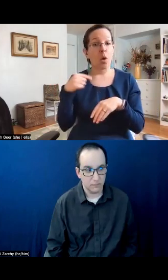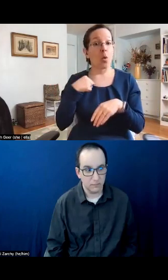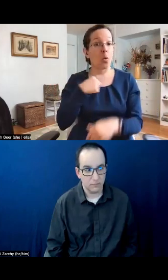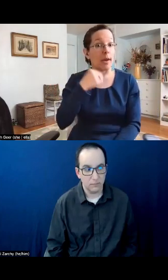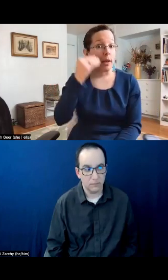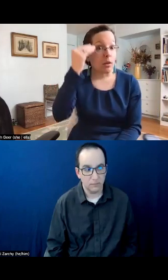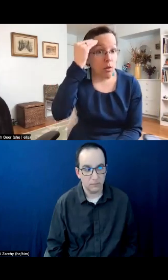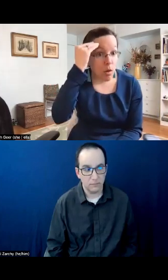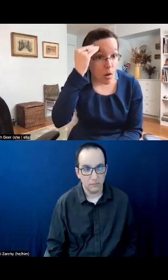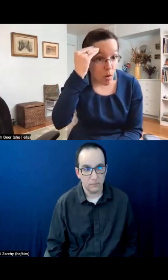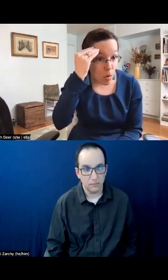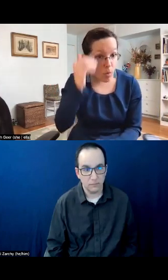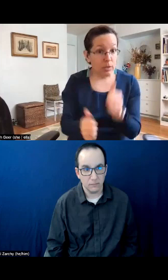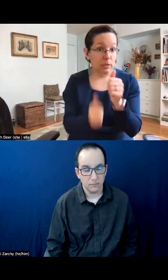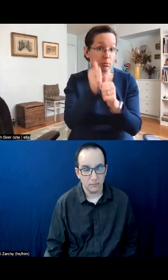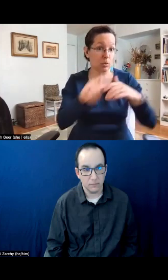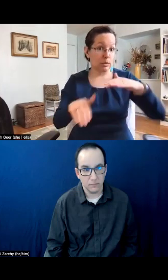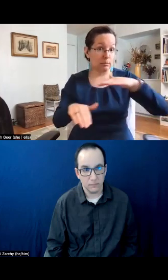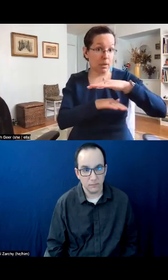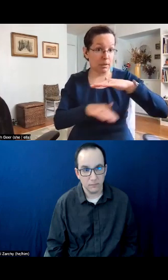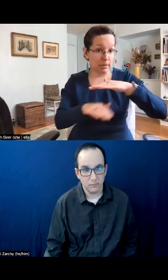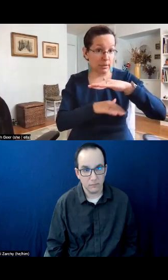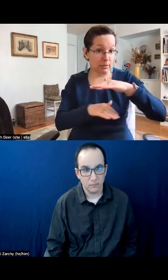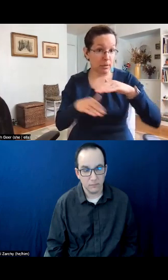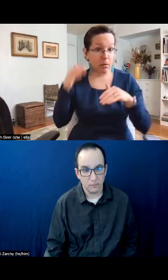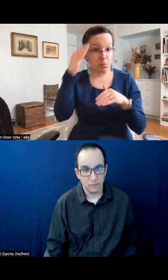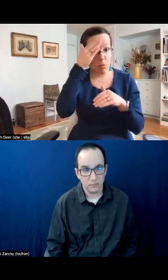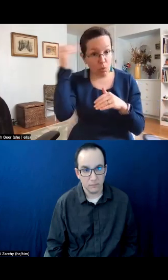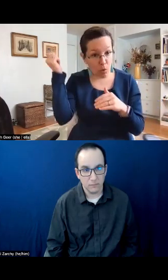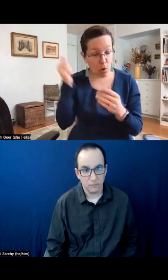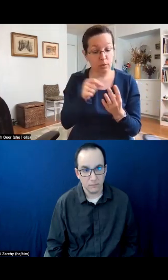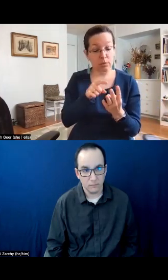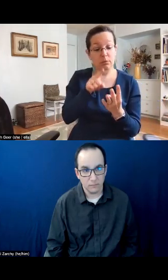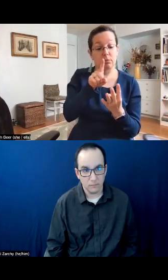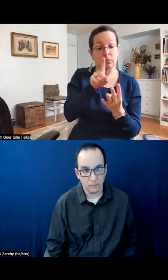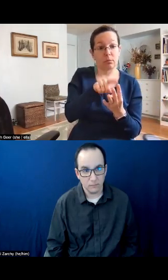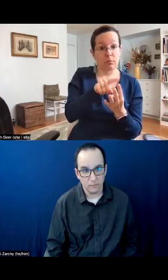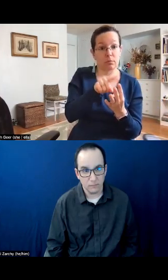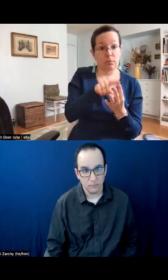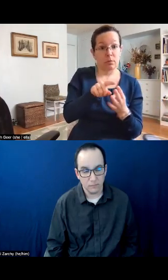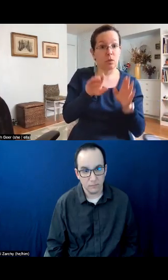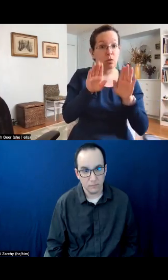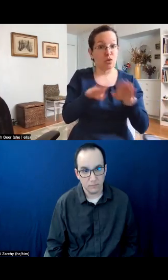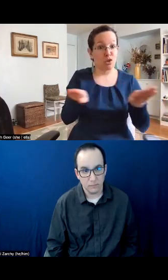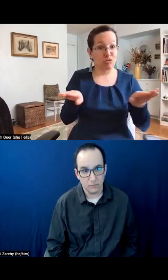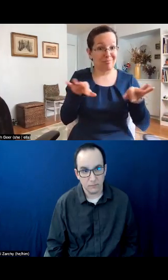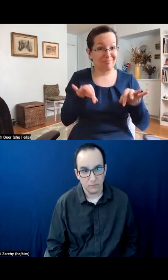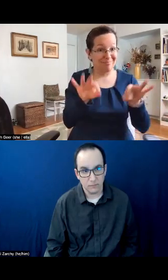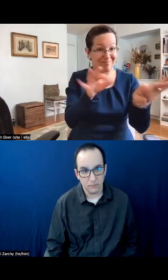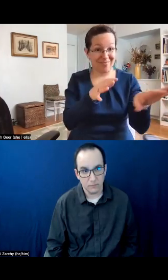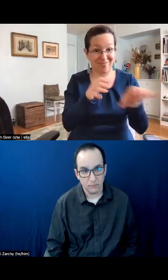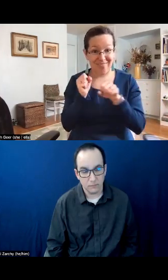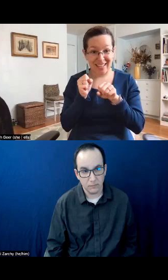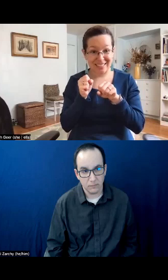word order by which all users of the language will subscribe. We would know that it is basic